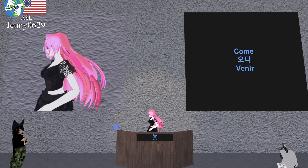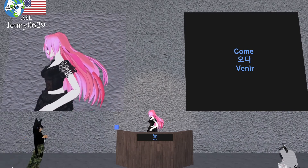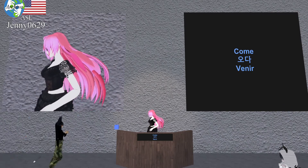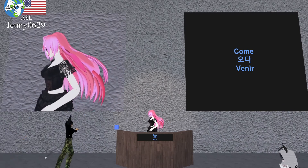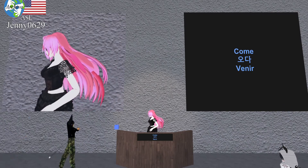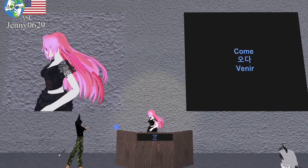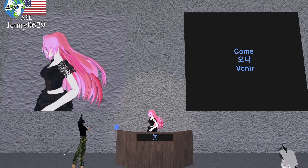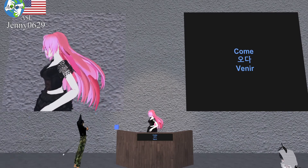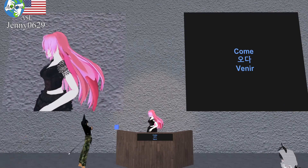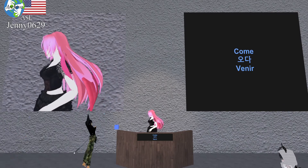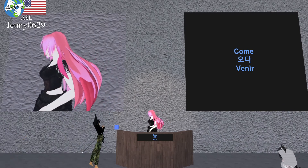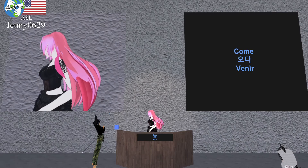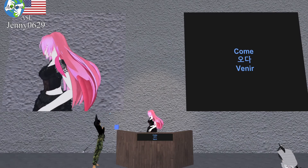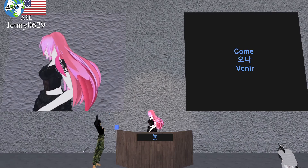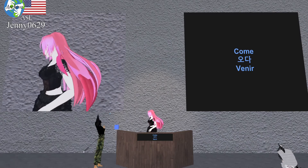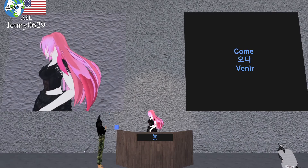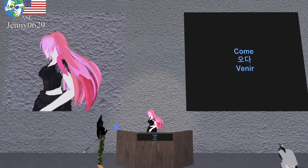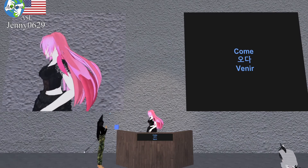day.